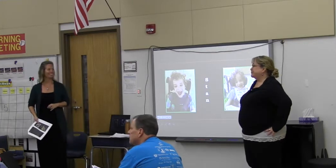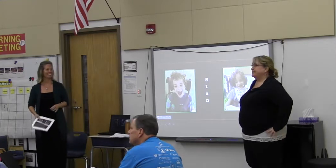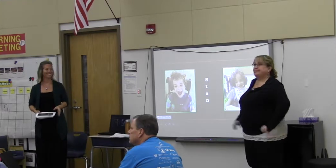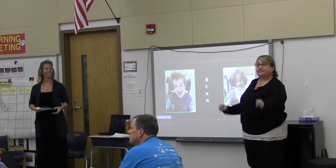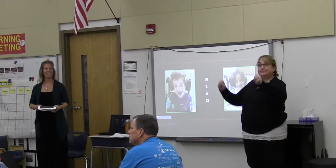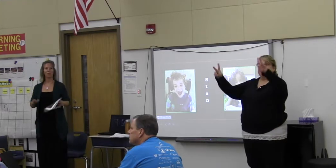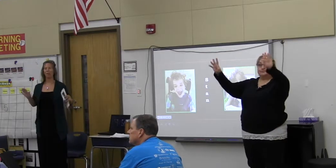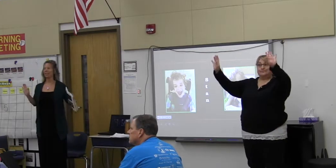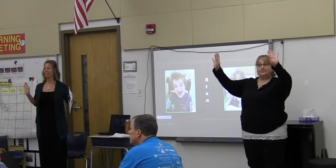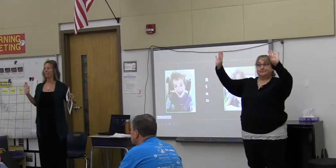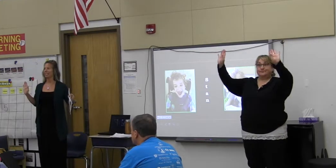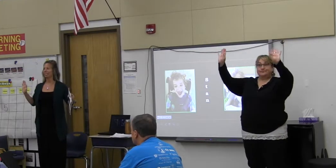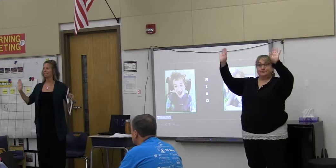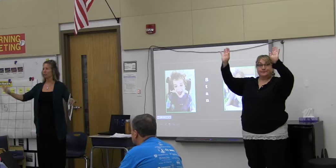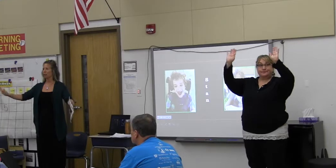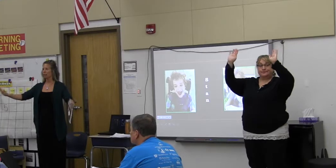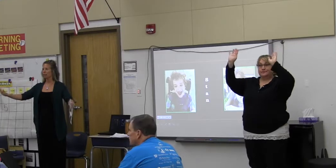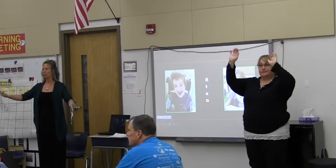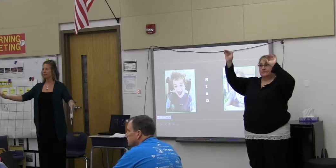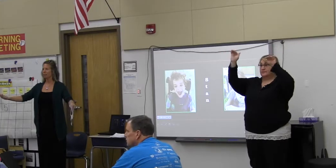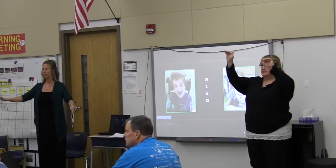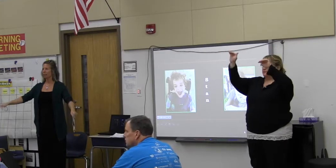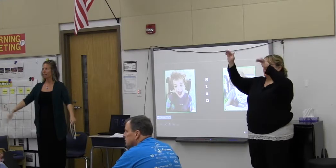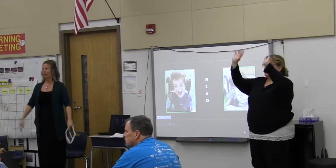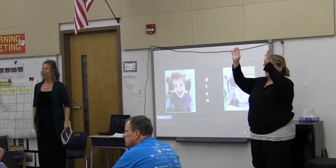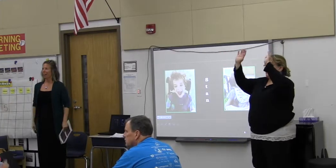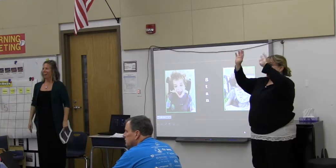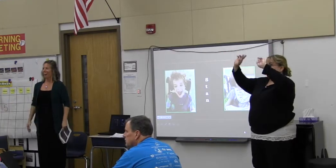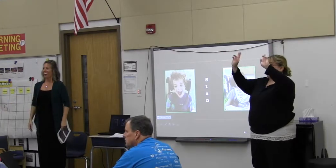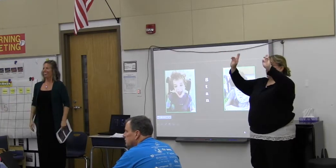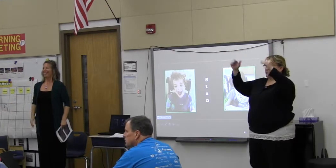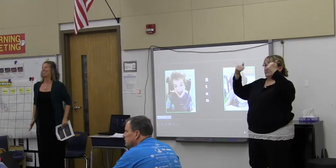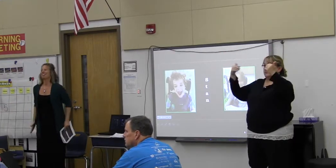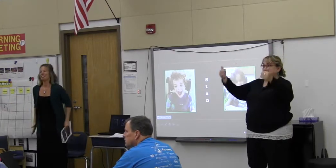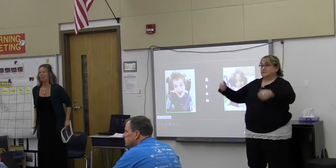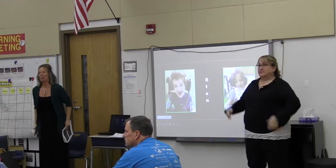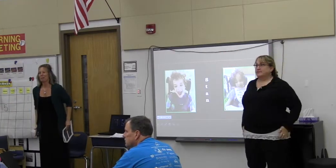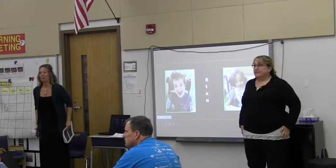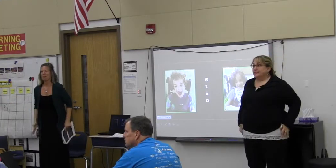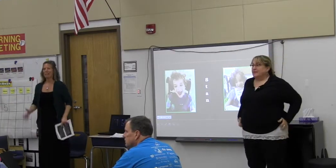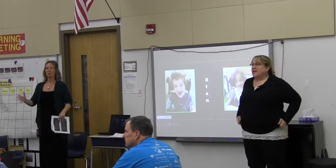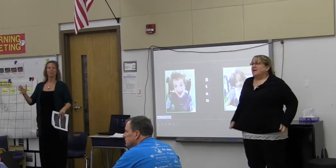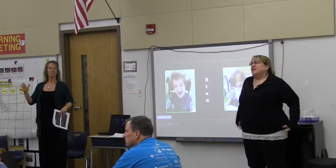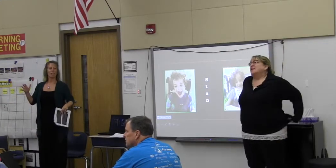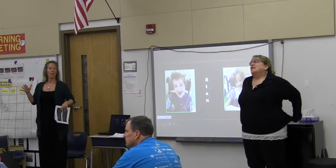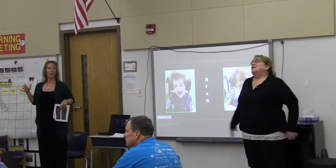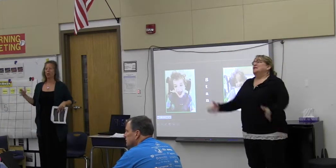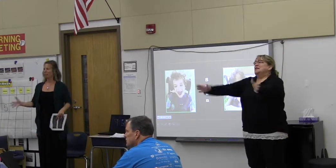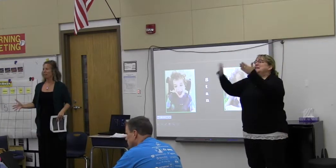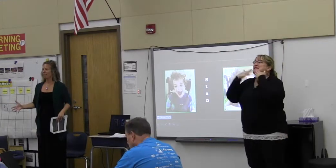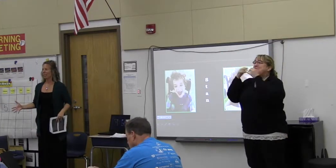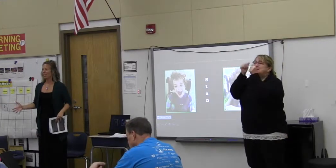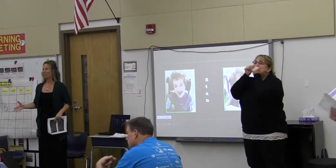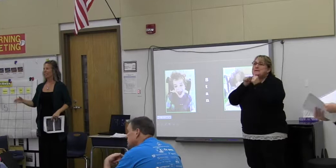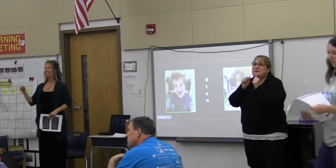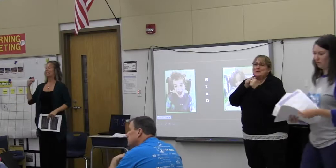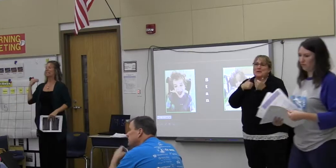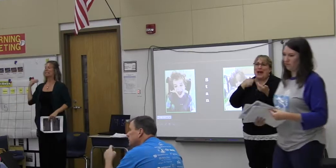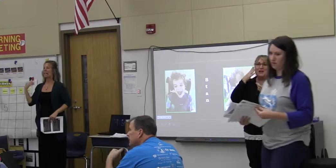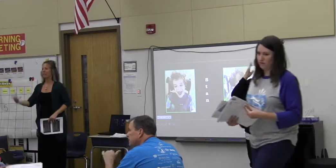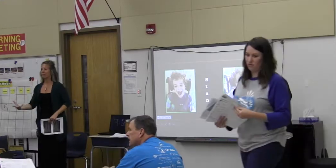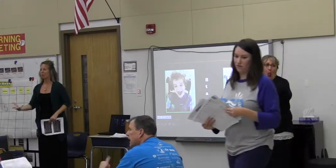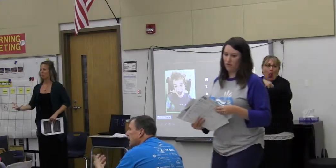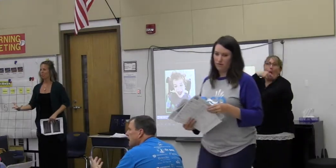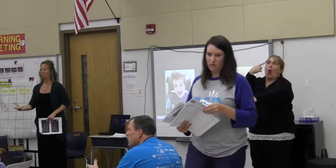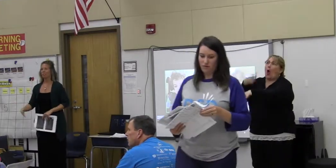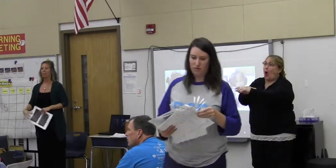Okay, let's go ahead and get started. Thank you guys for bearing with me. I know this is a long presentation and it's